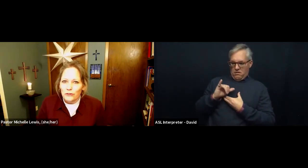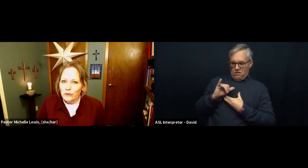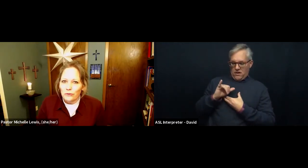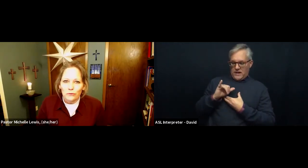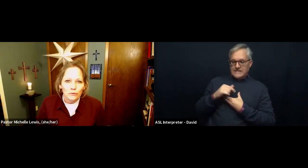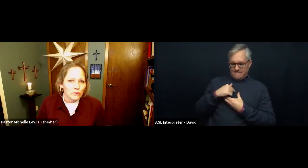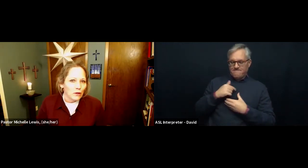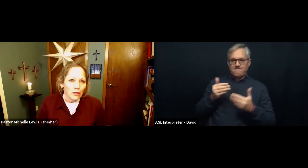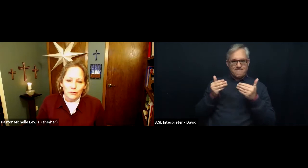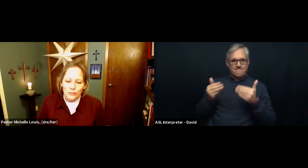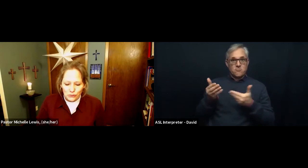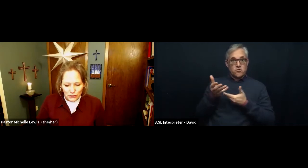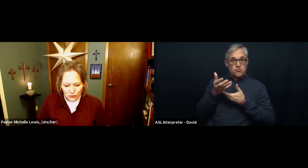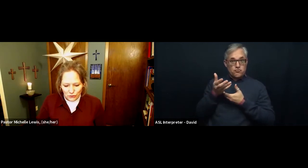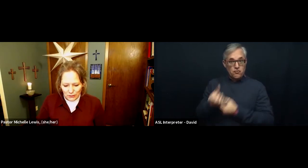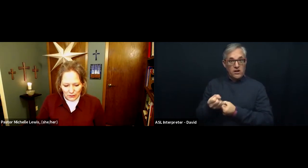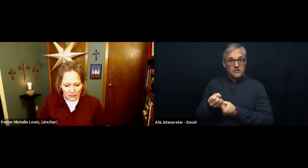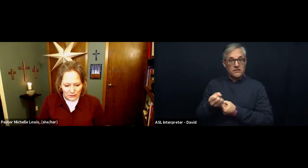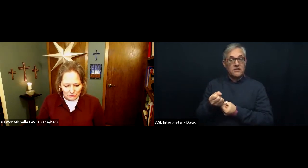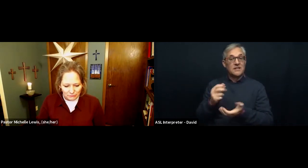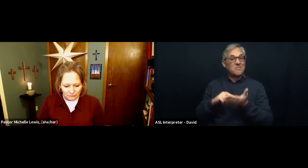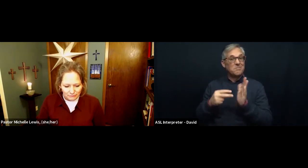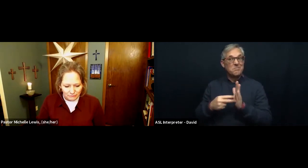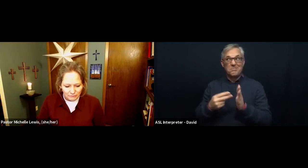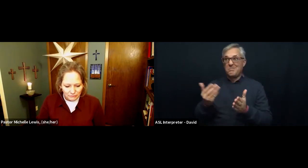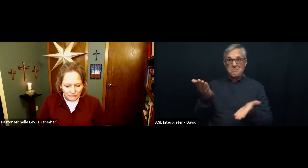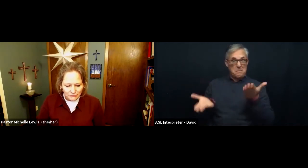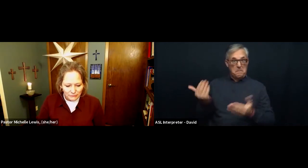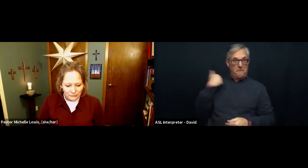we are no longer strangers with God.